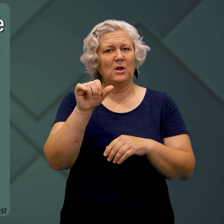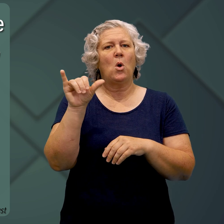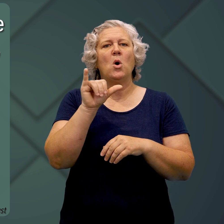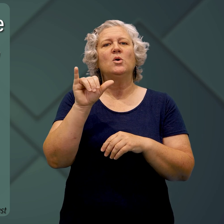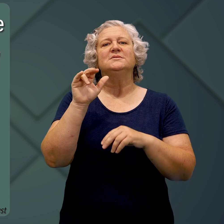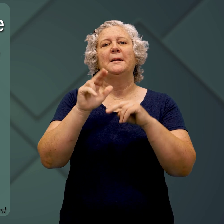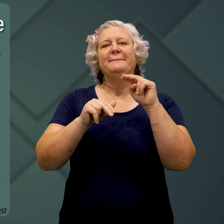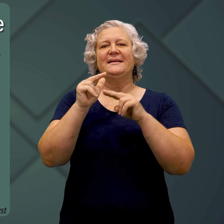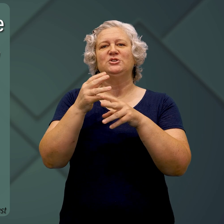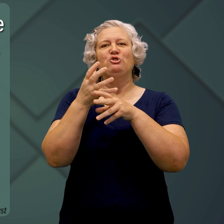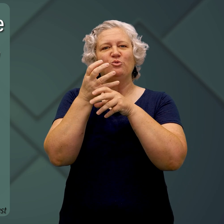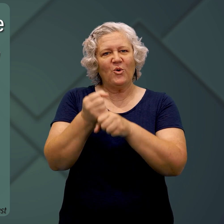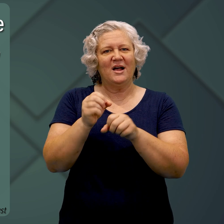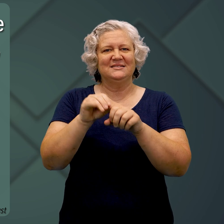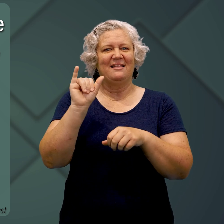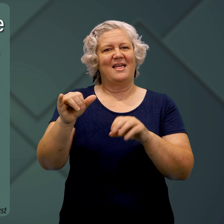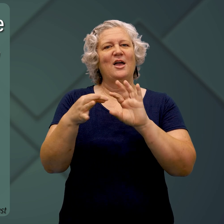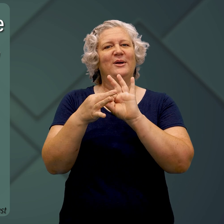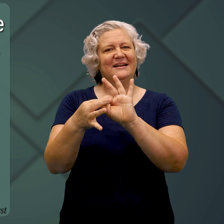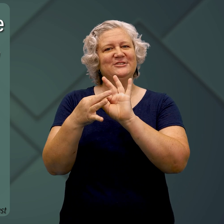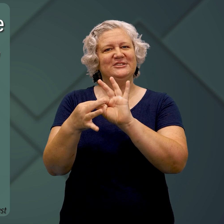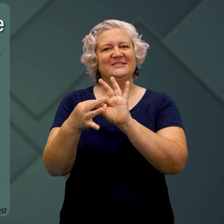also builds trust in the relationship.